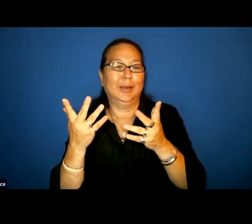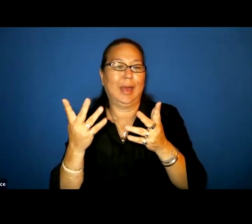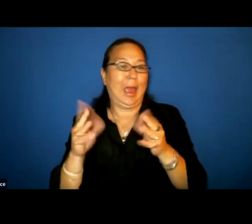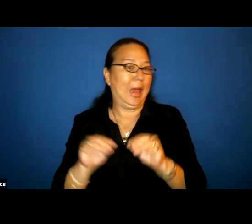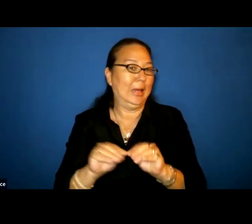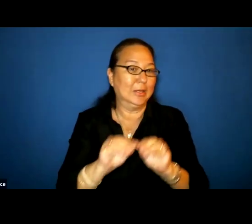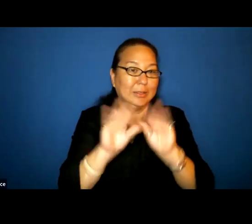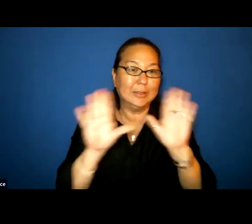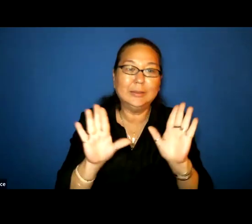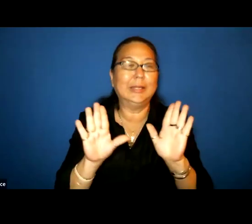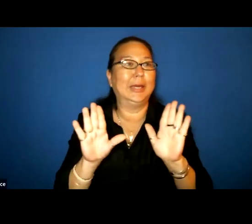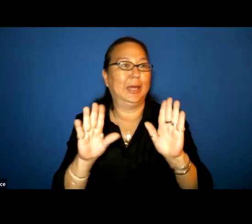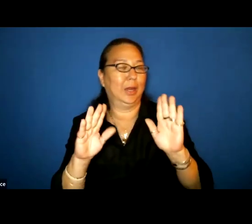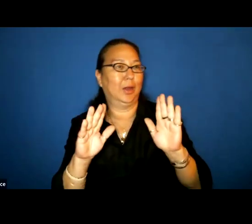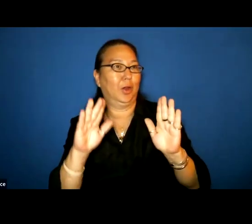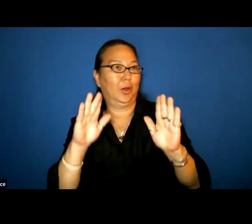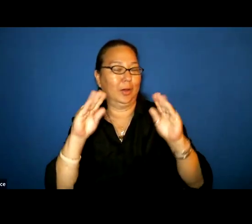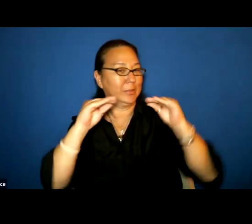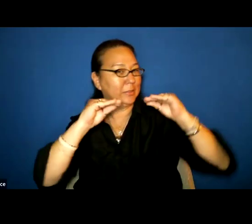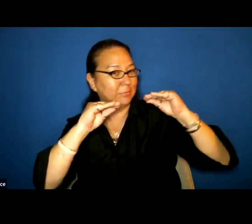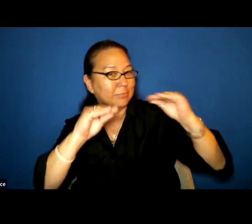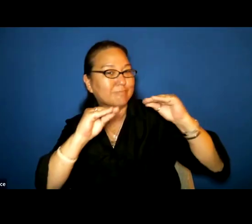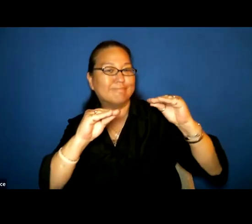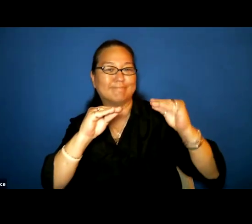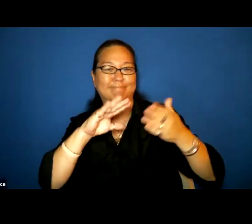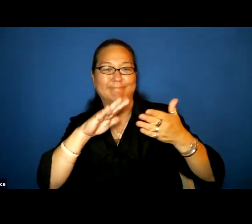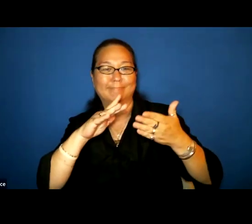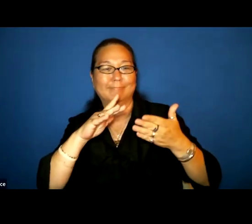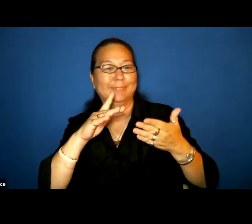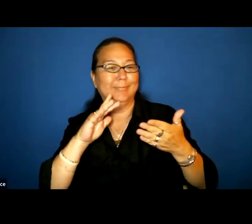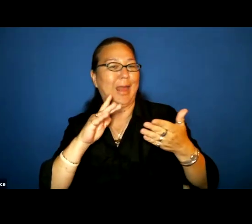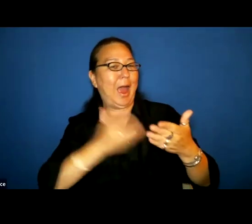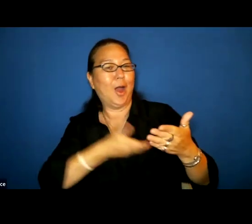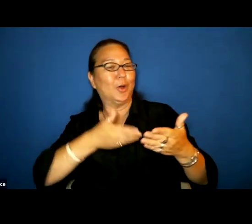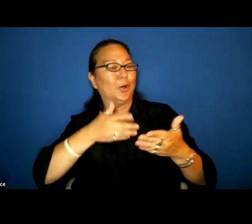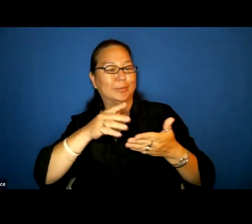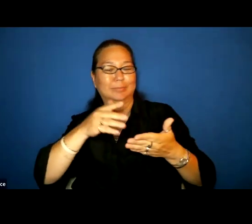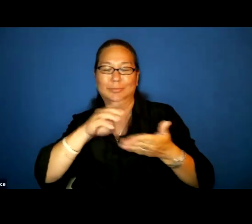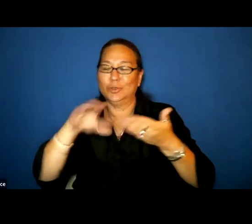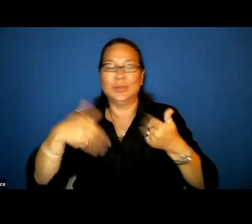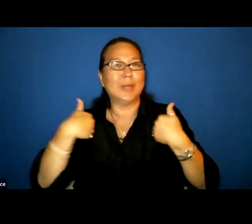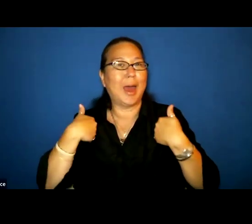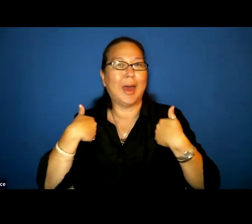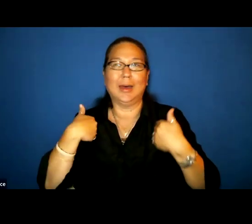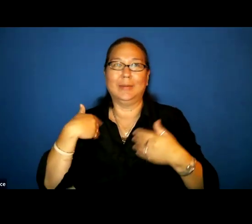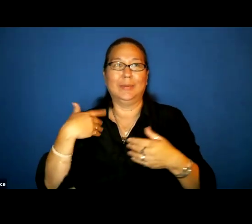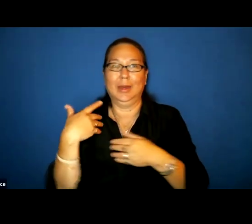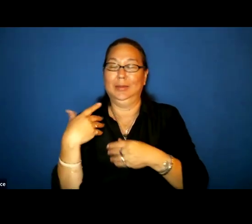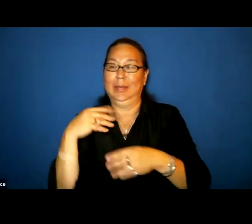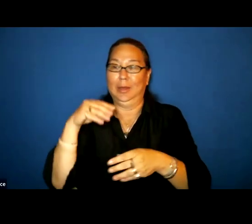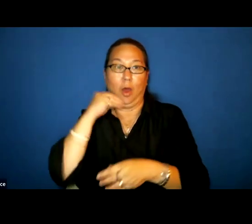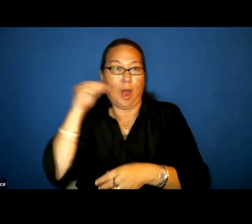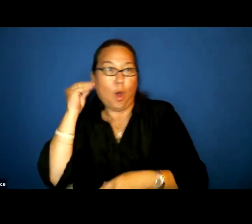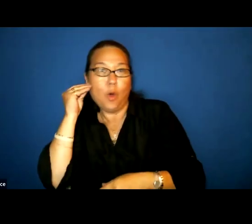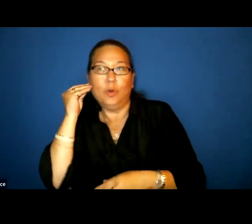standards and materials, and connection to the experiences that our students have at home and in their communities reflected in the materials that they